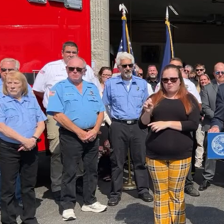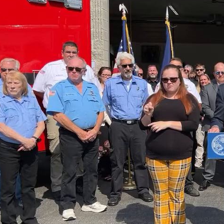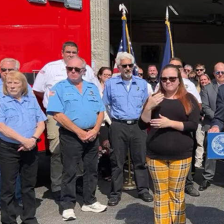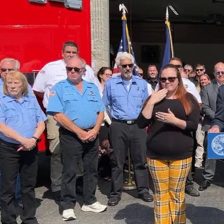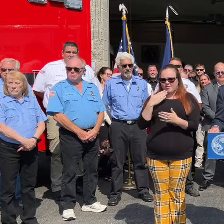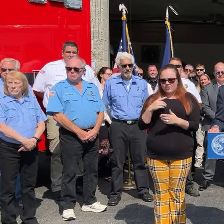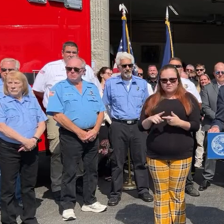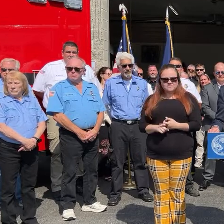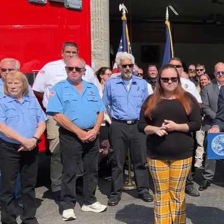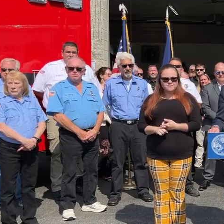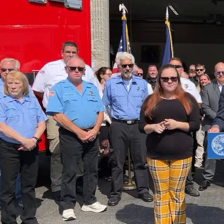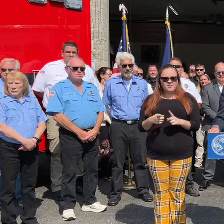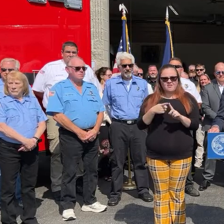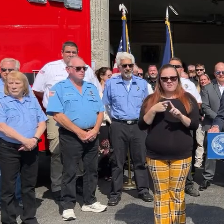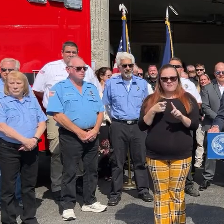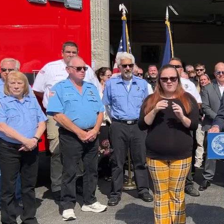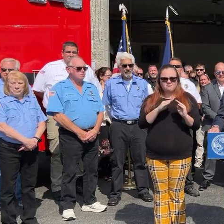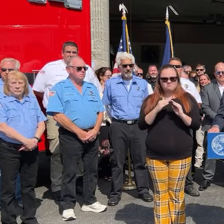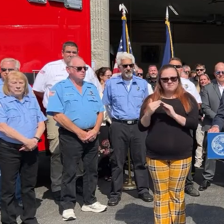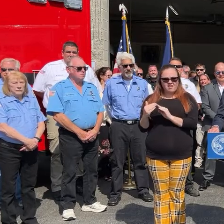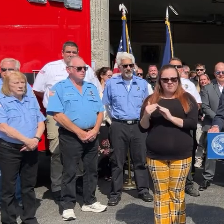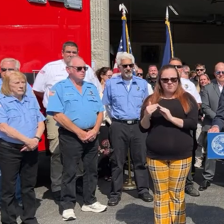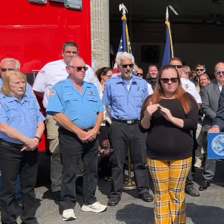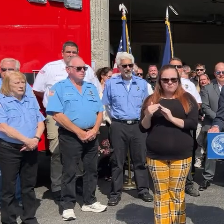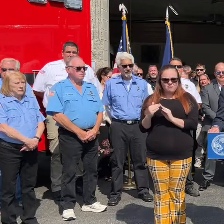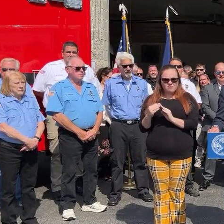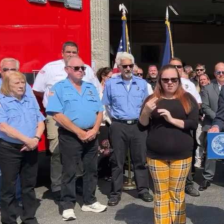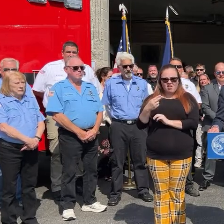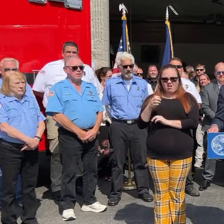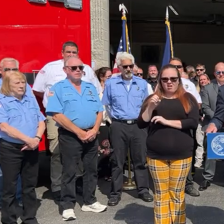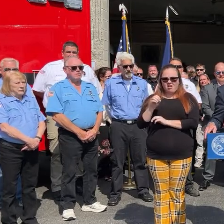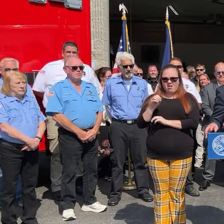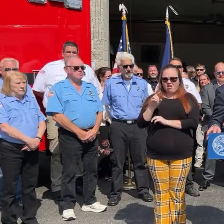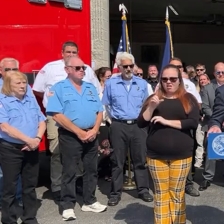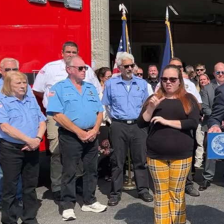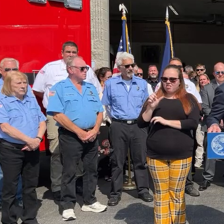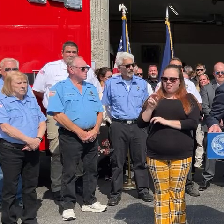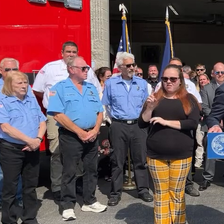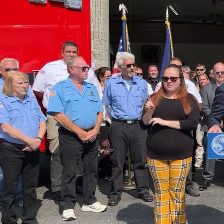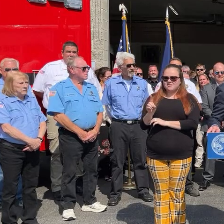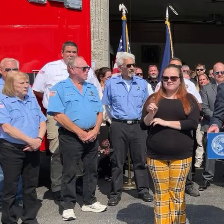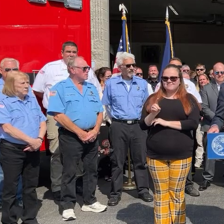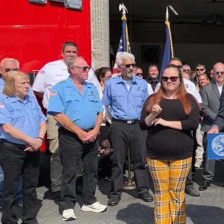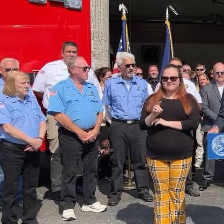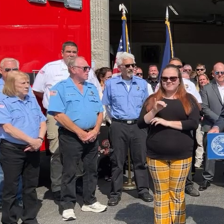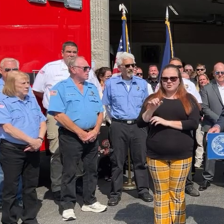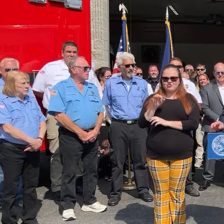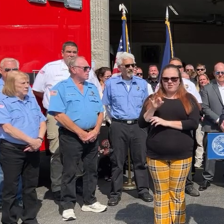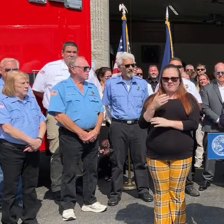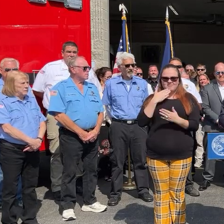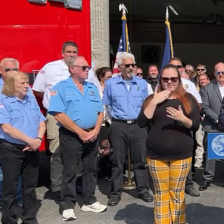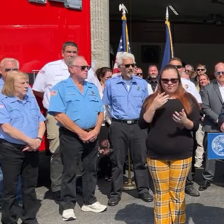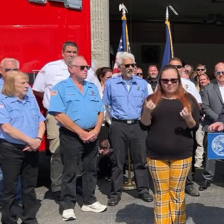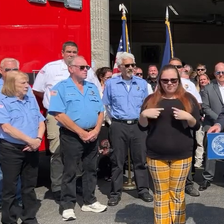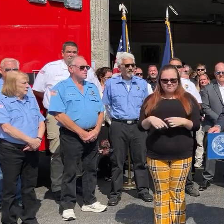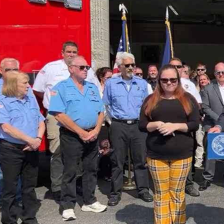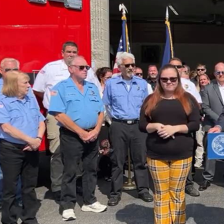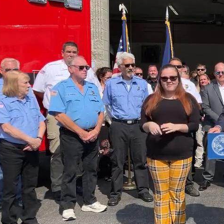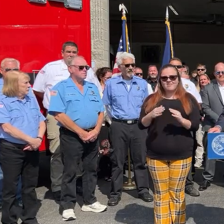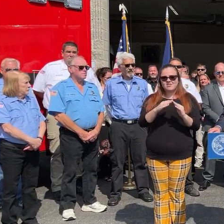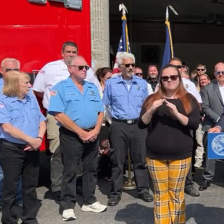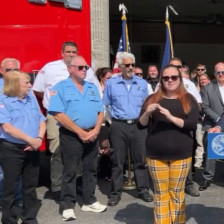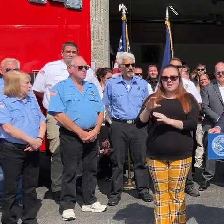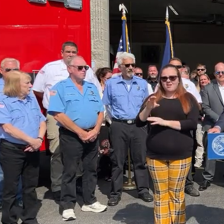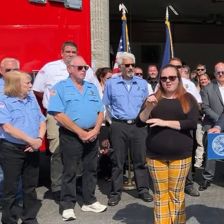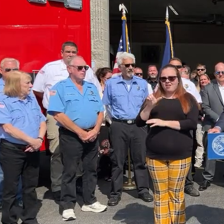here. From the town of Holland, Supervisor Jeff Hack. Thank you, Supervisor Hack, for being here. And from the town